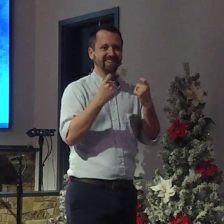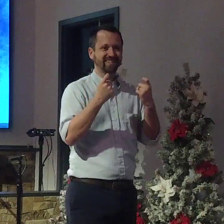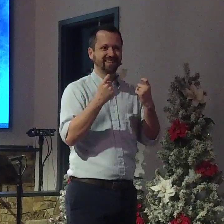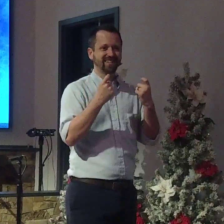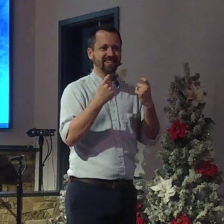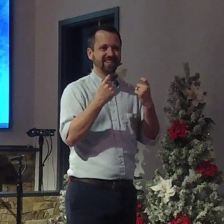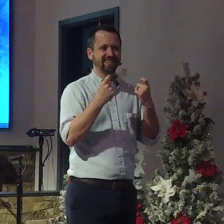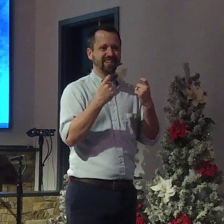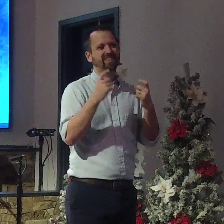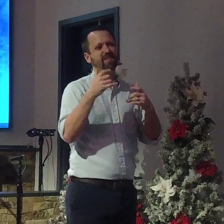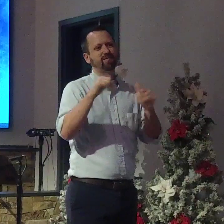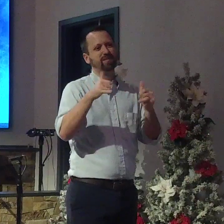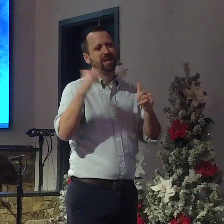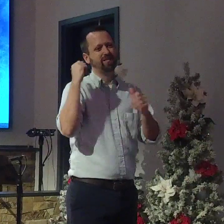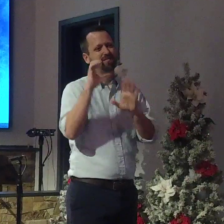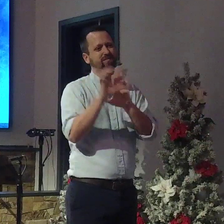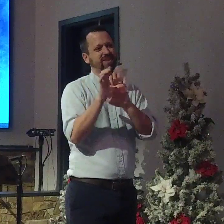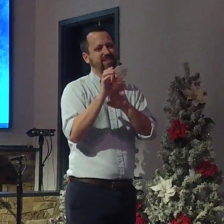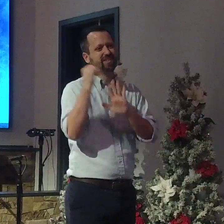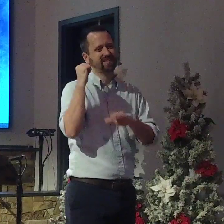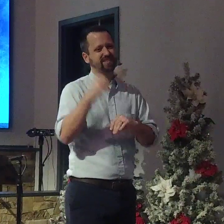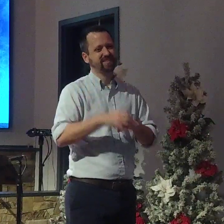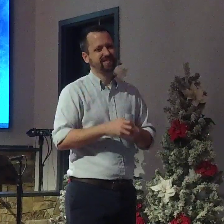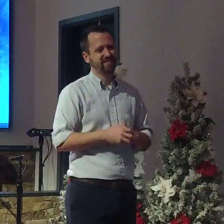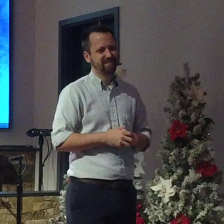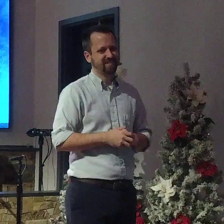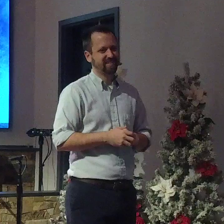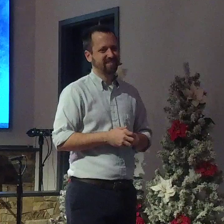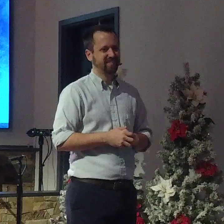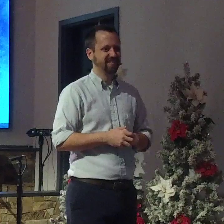was one of our life group leaders and member of our church, Mike Rogers.